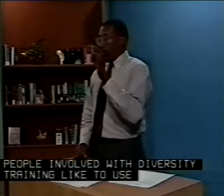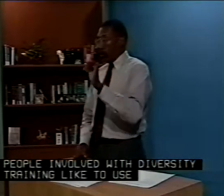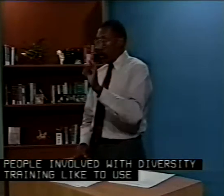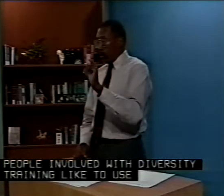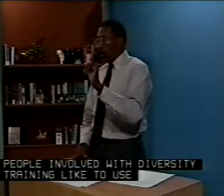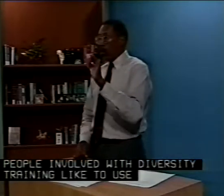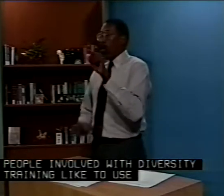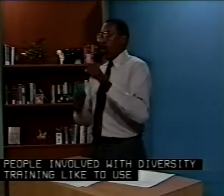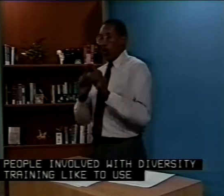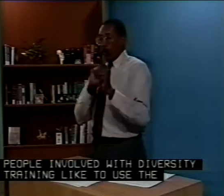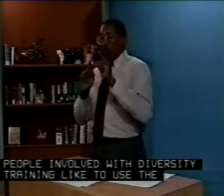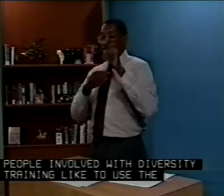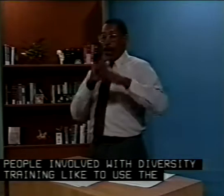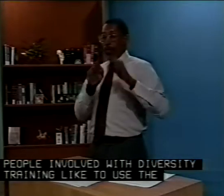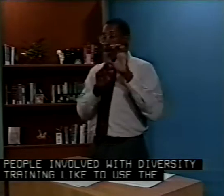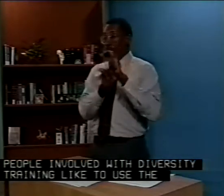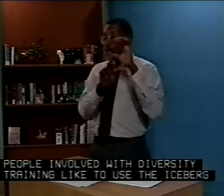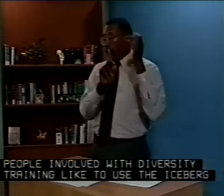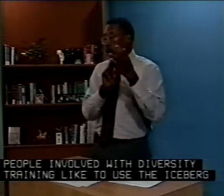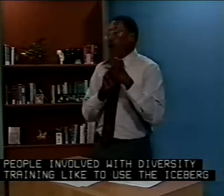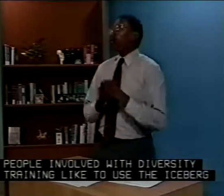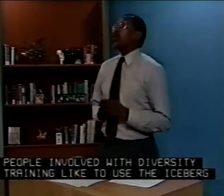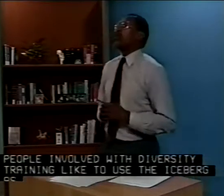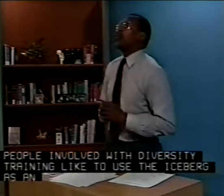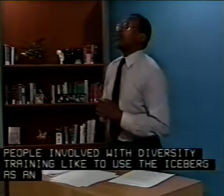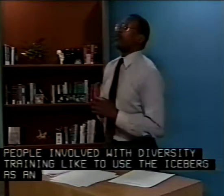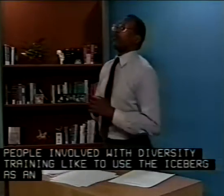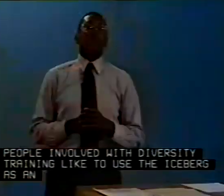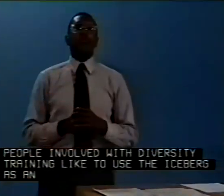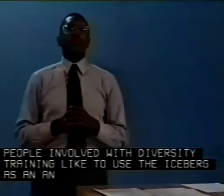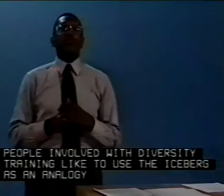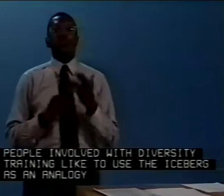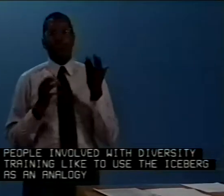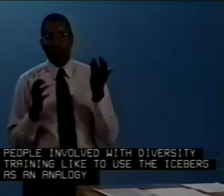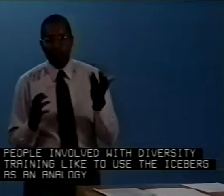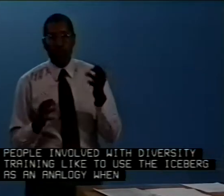analogy when talking about culture.